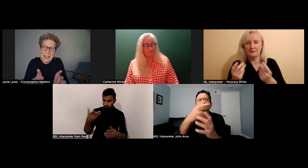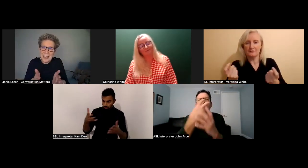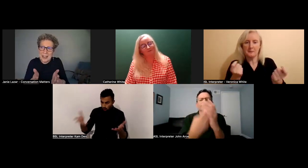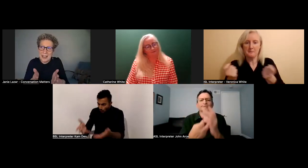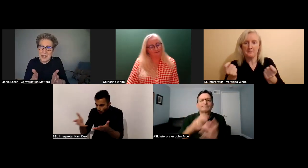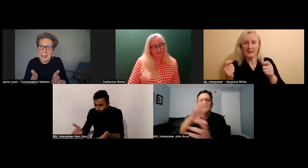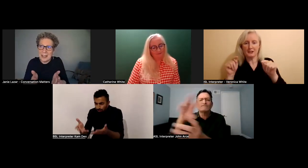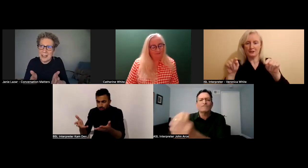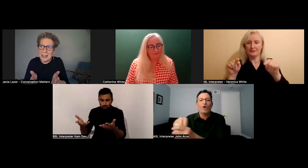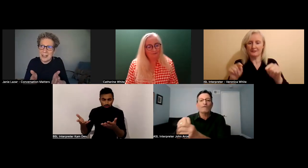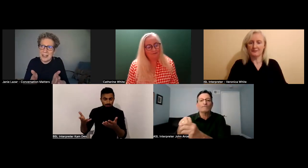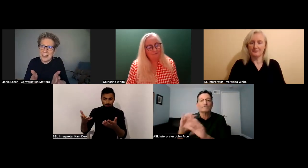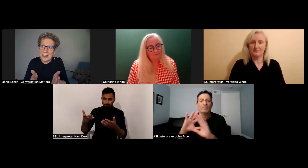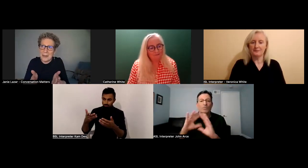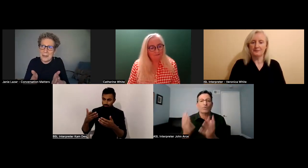and